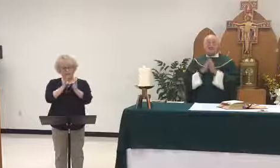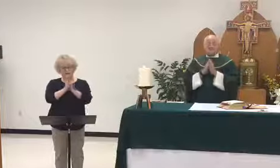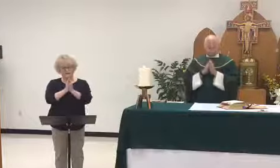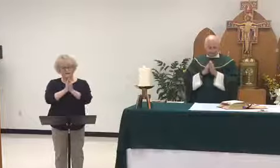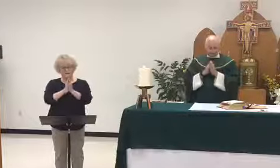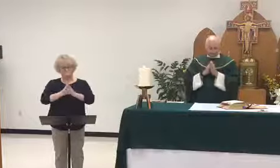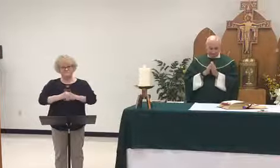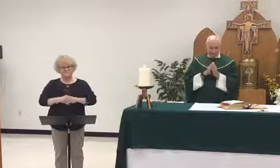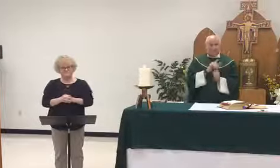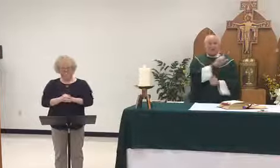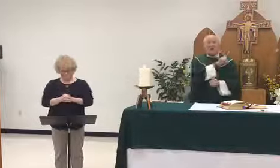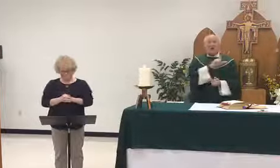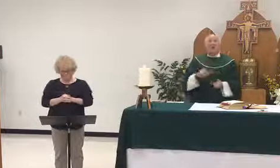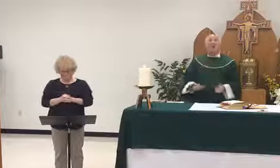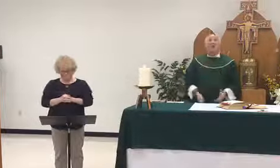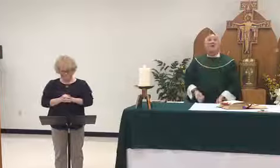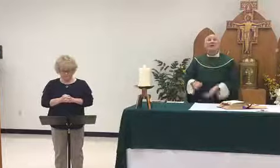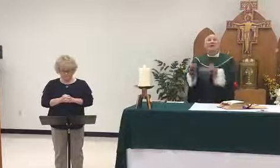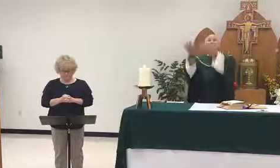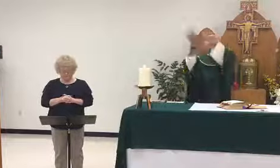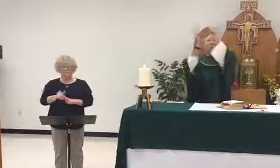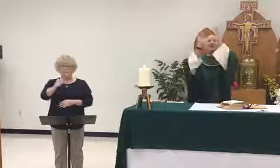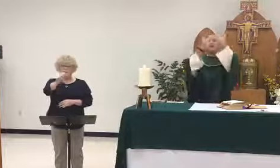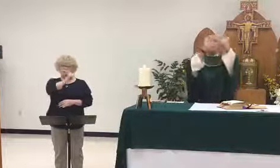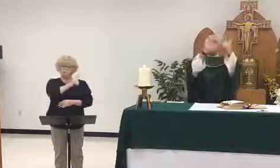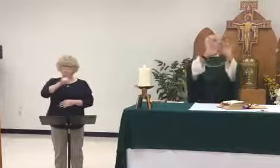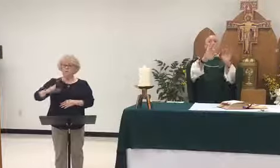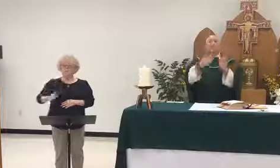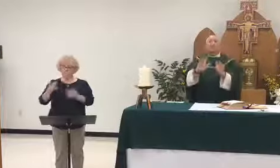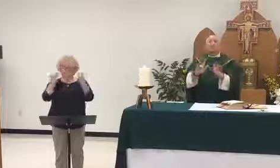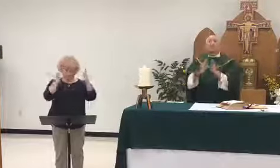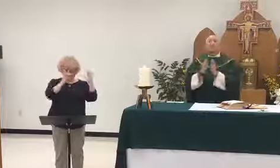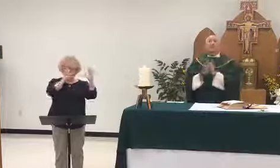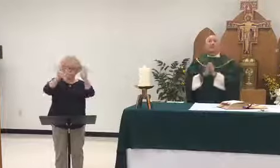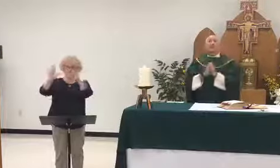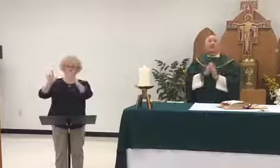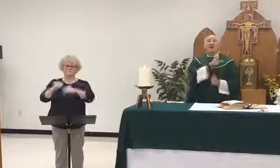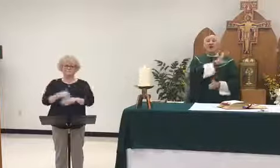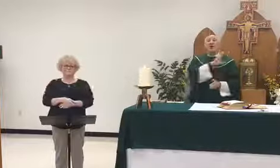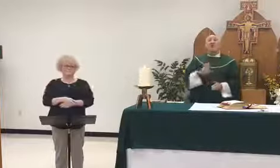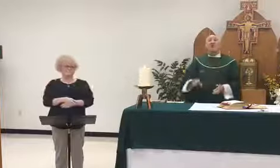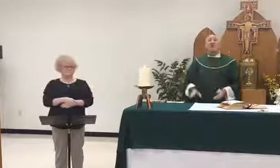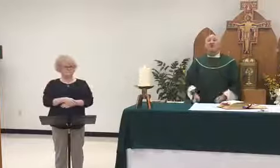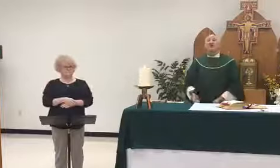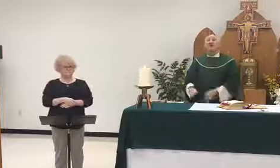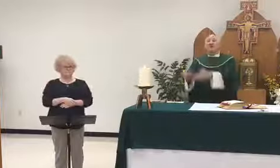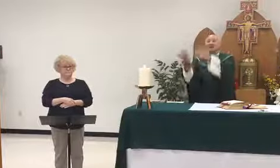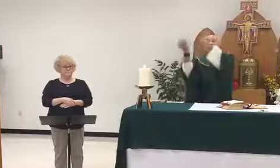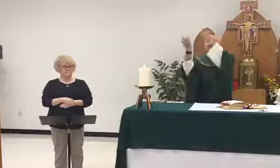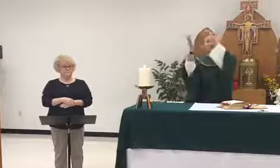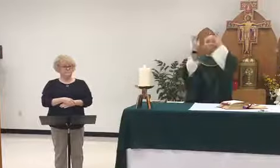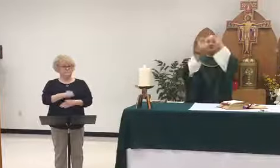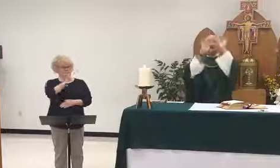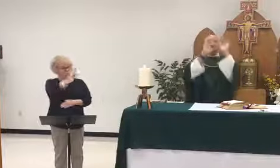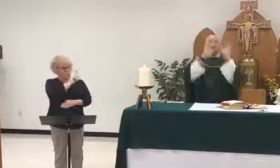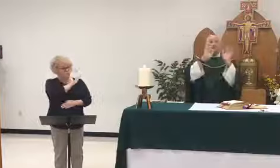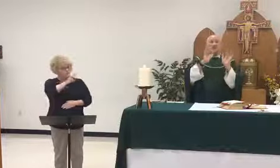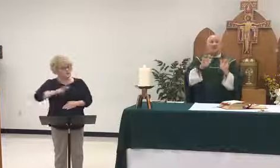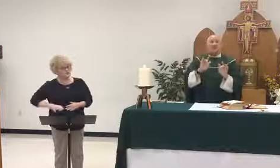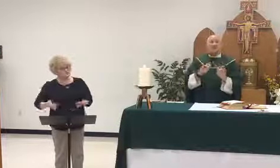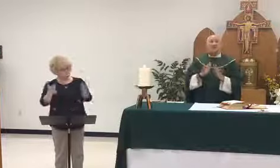life. Amen. Lord, have mercy. Lord, have mercy. Christ, have